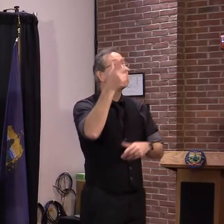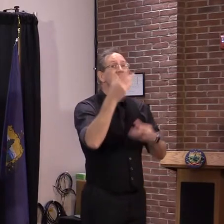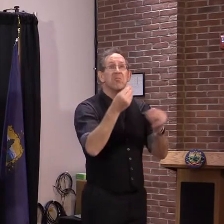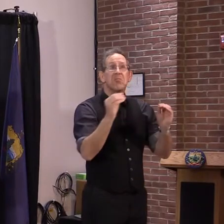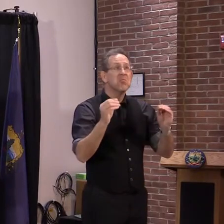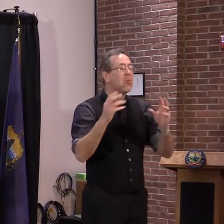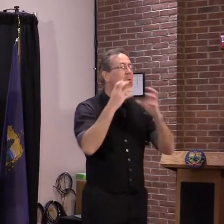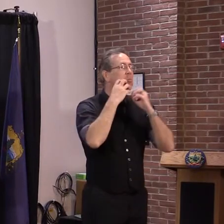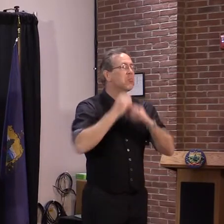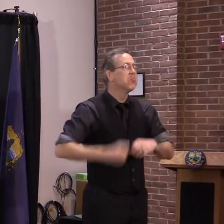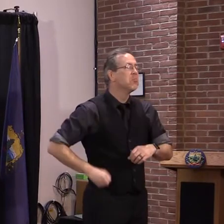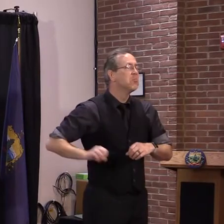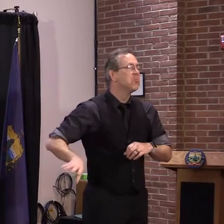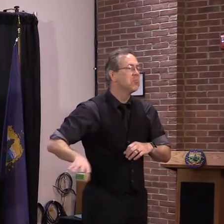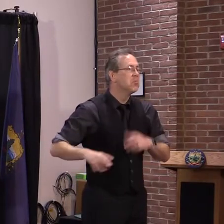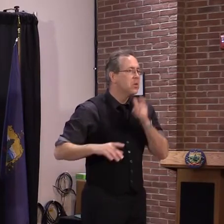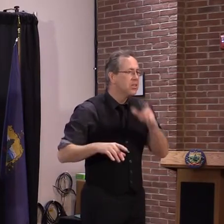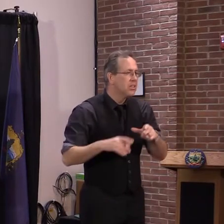would be in the future.